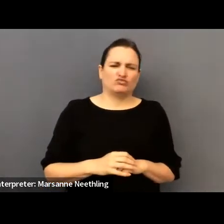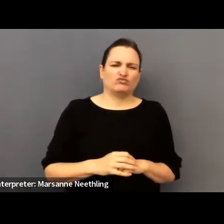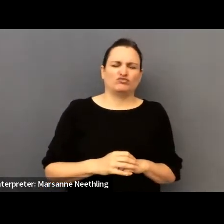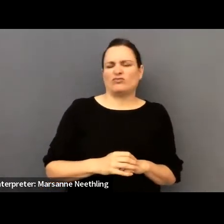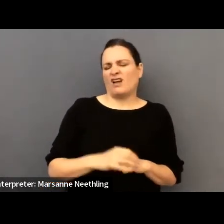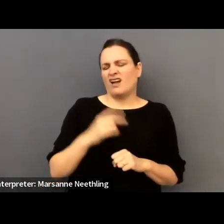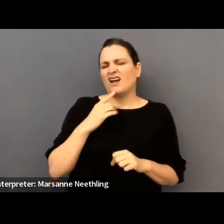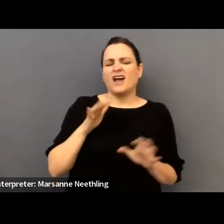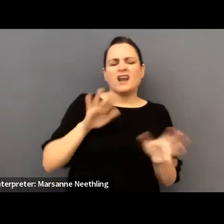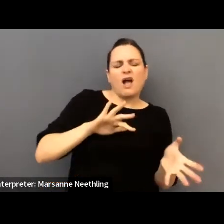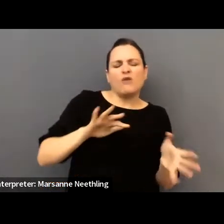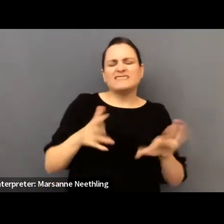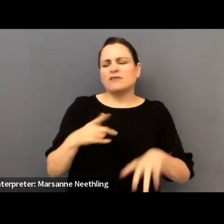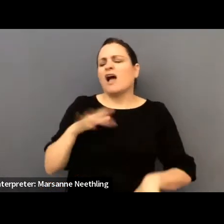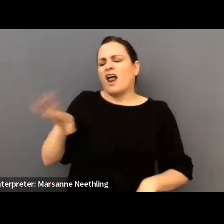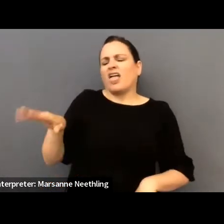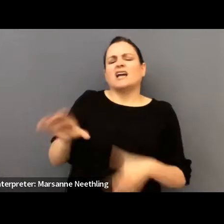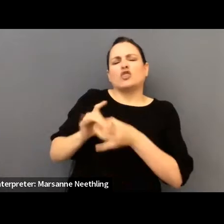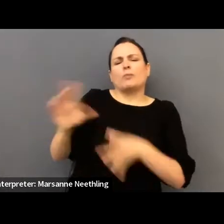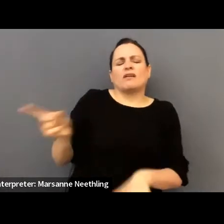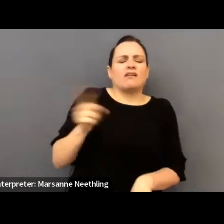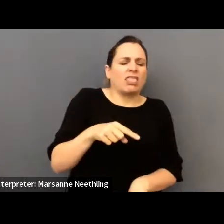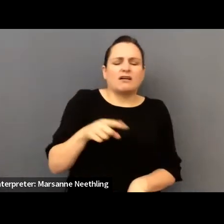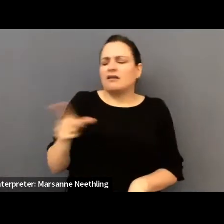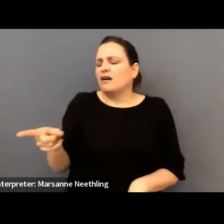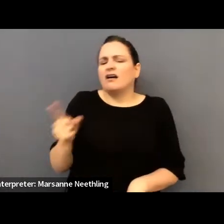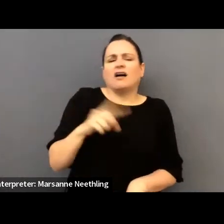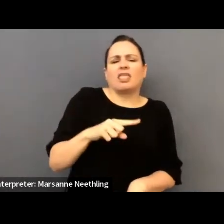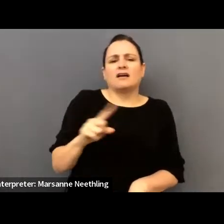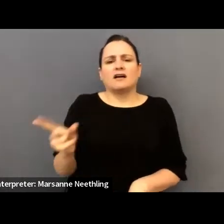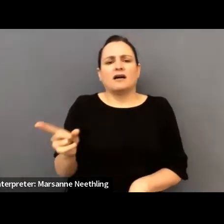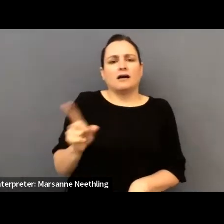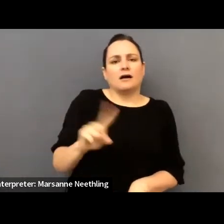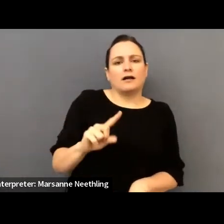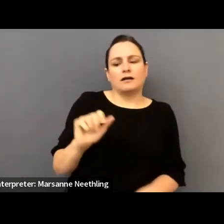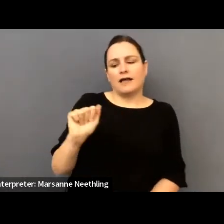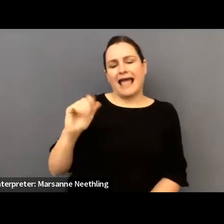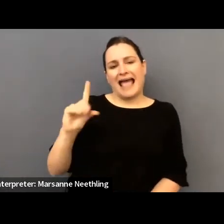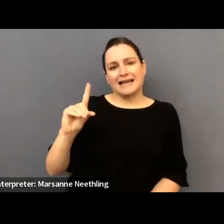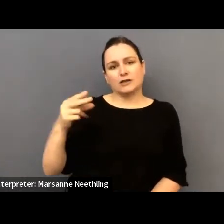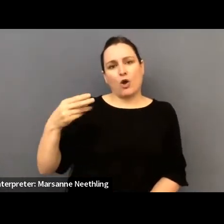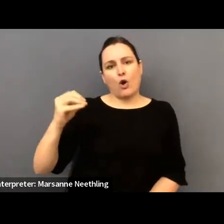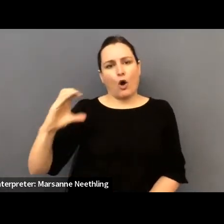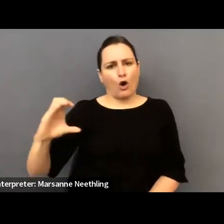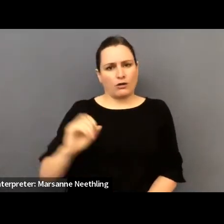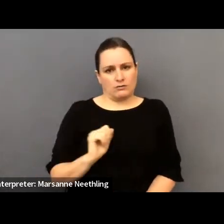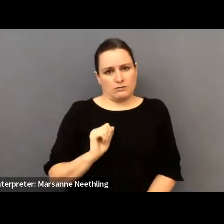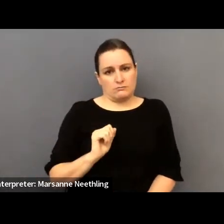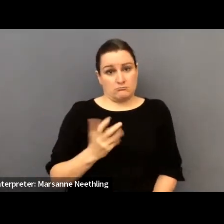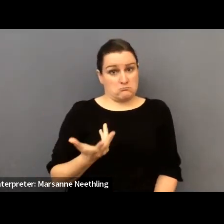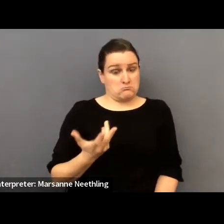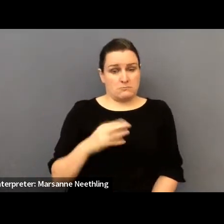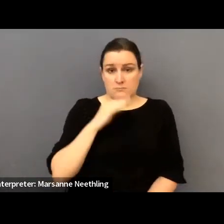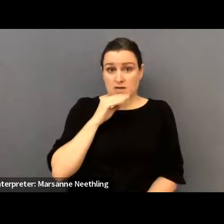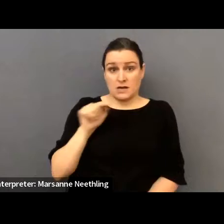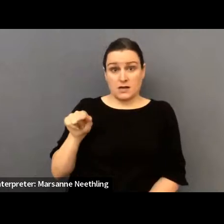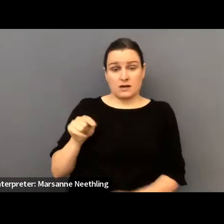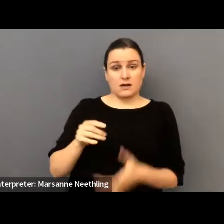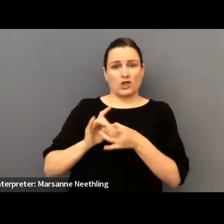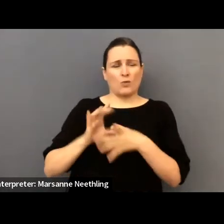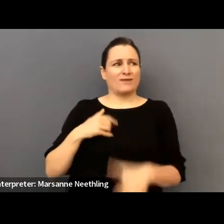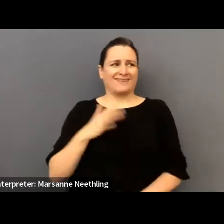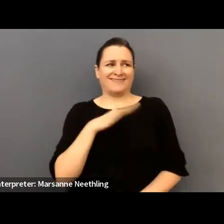to interpret? And then, so where do their priority lie? Rather with government, because they get paid